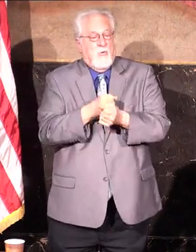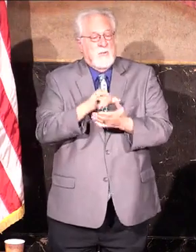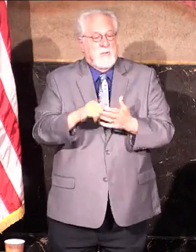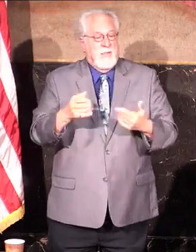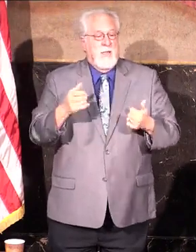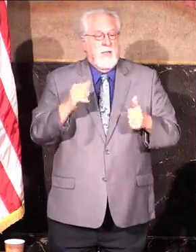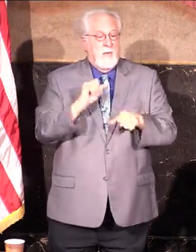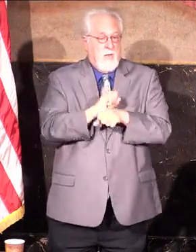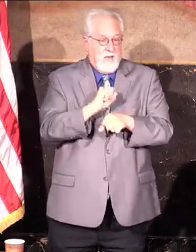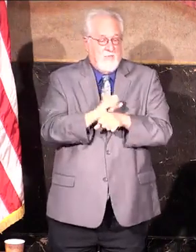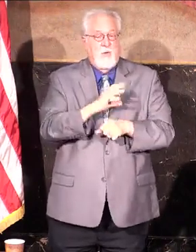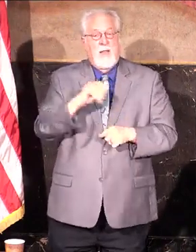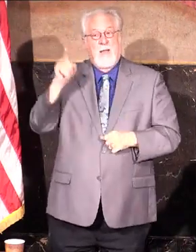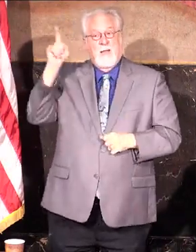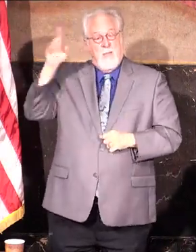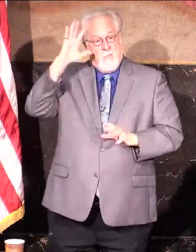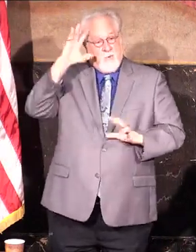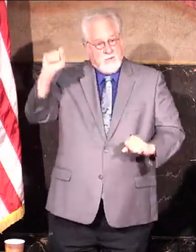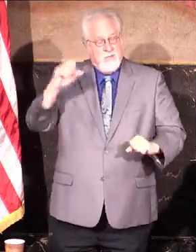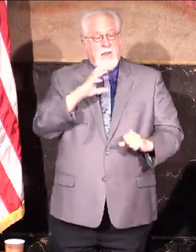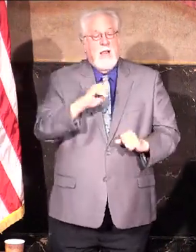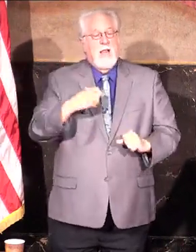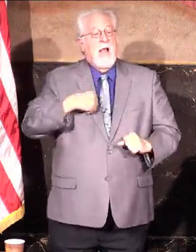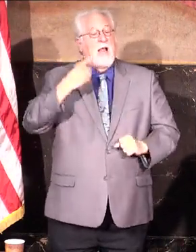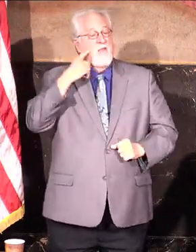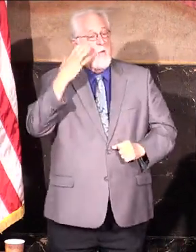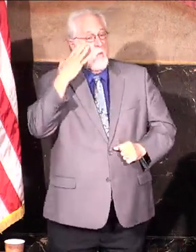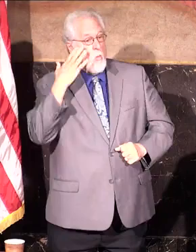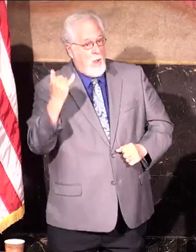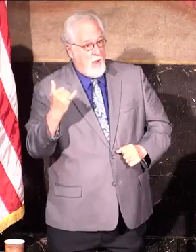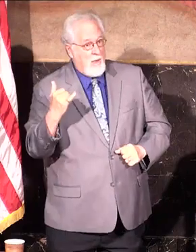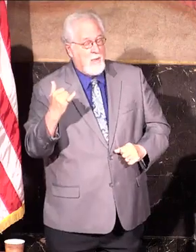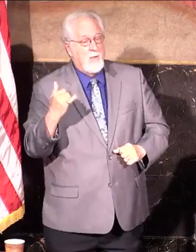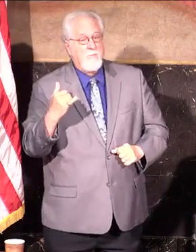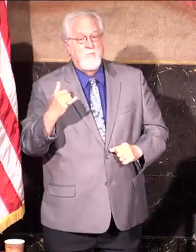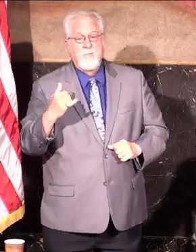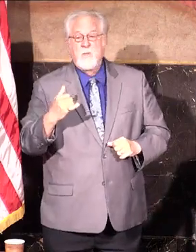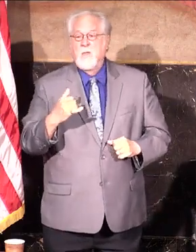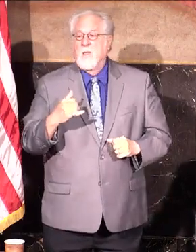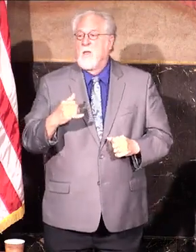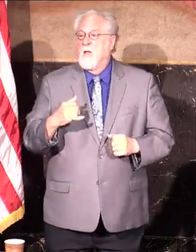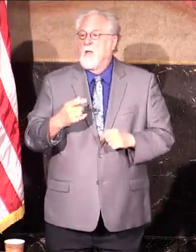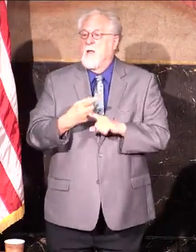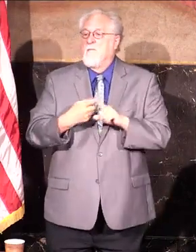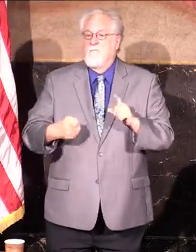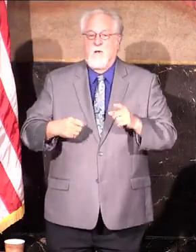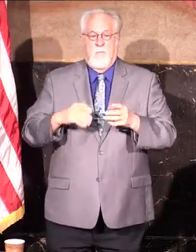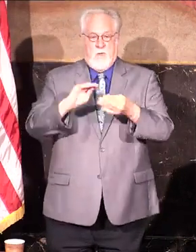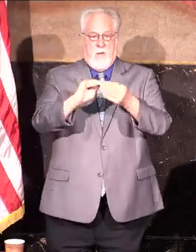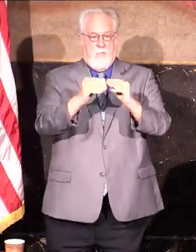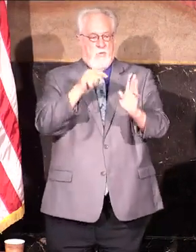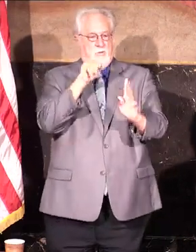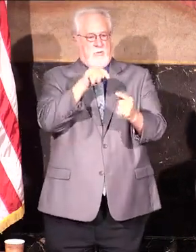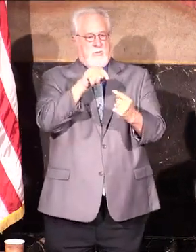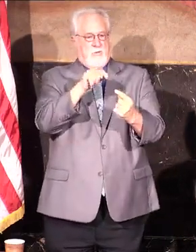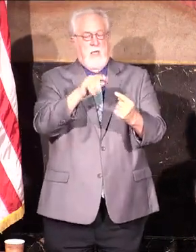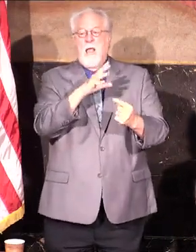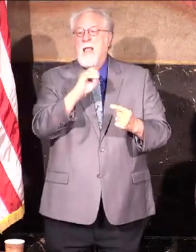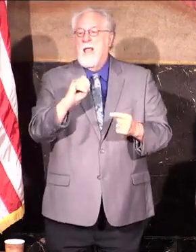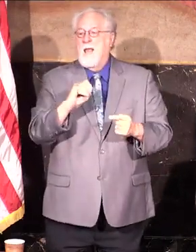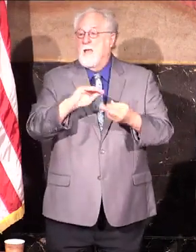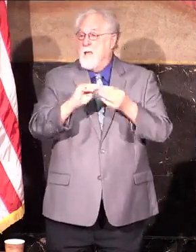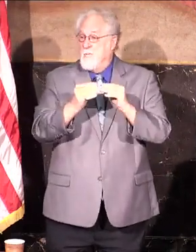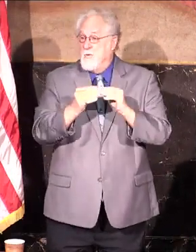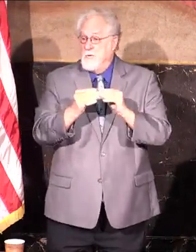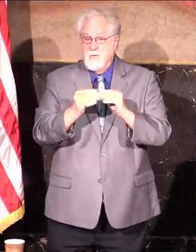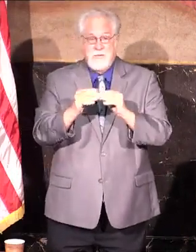President. And I think the reasons for them are all borne out by the numbers. And unfortunately, the